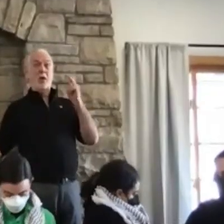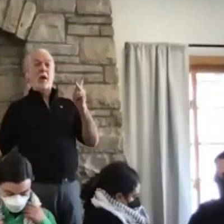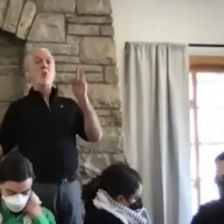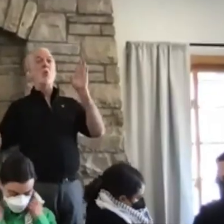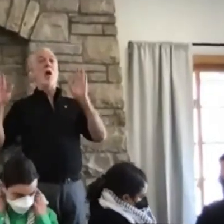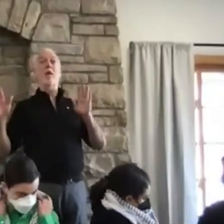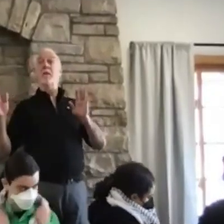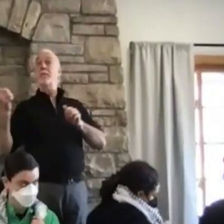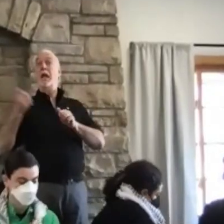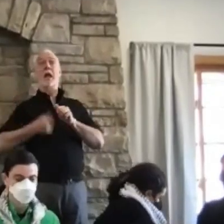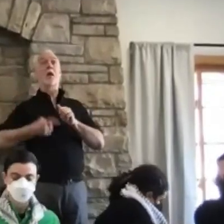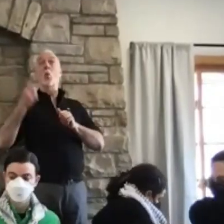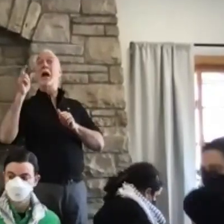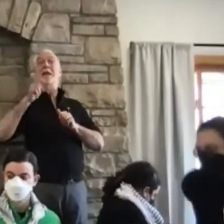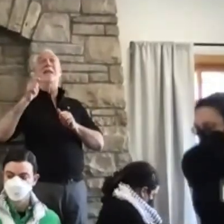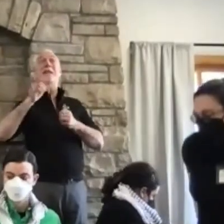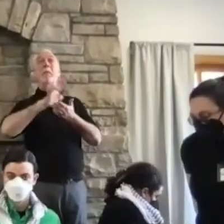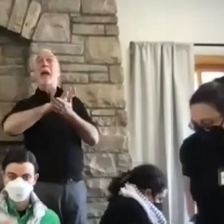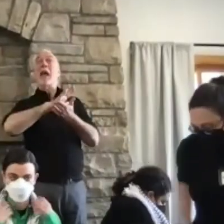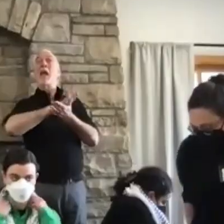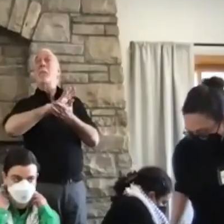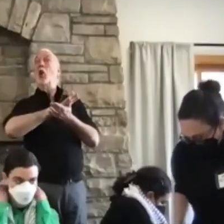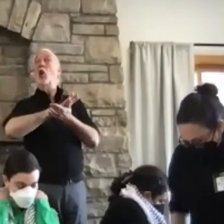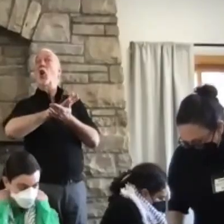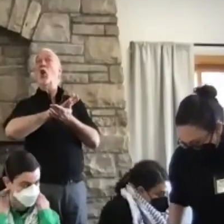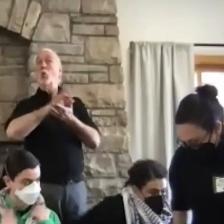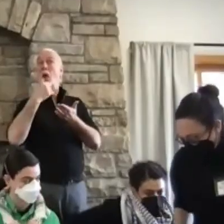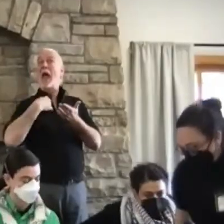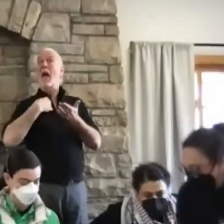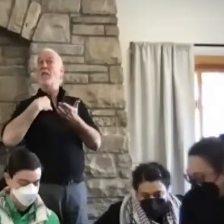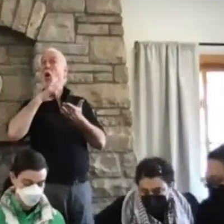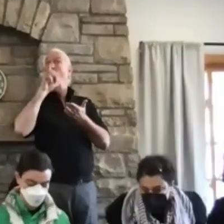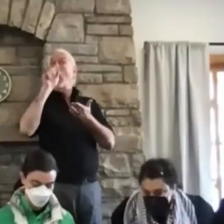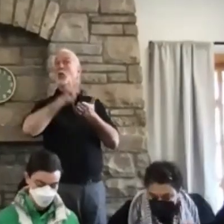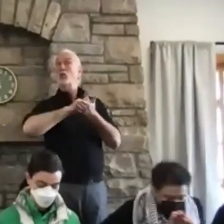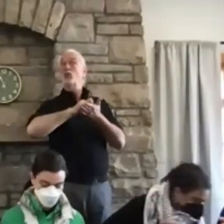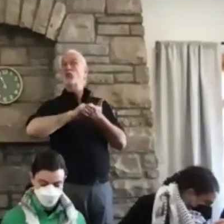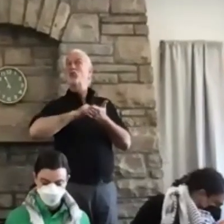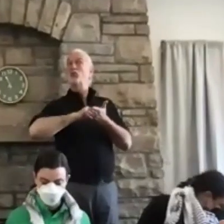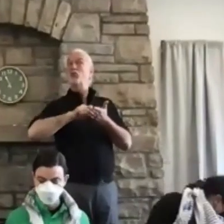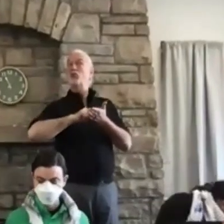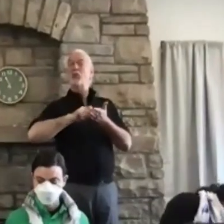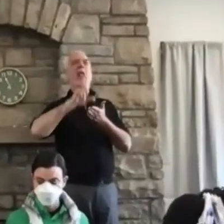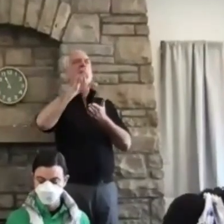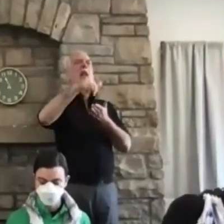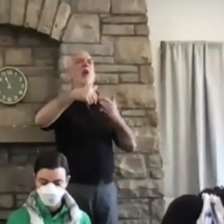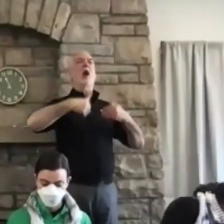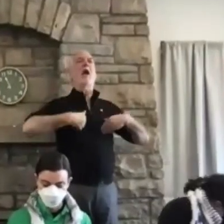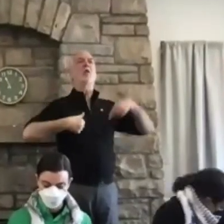If anyone needs a sheet of paper to jot down questions, should we have time for the Q&A at the